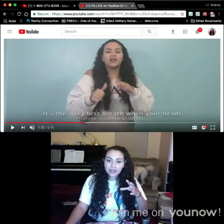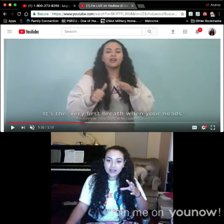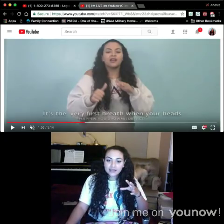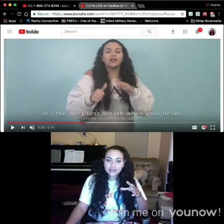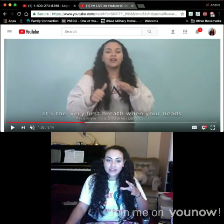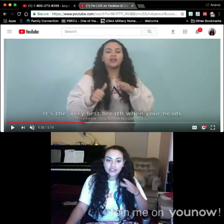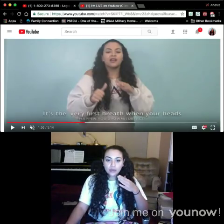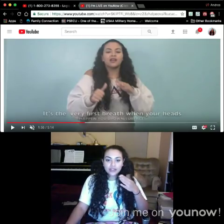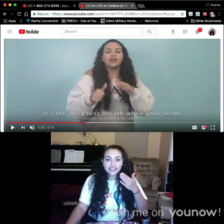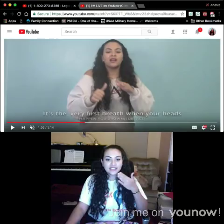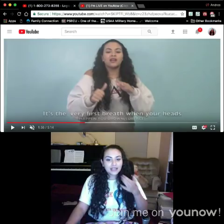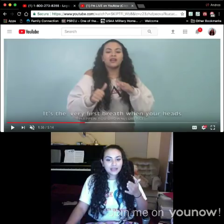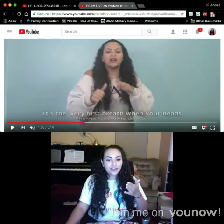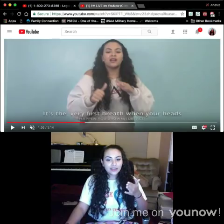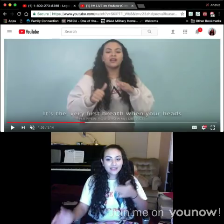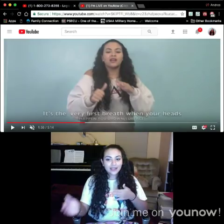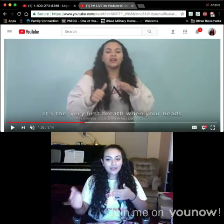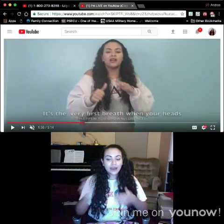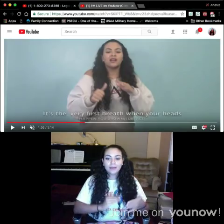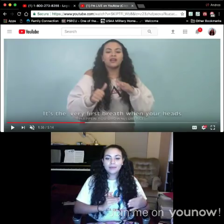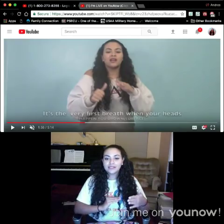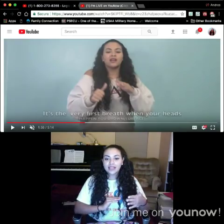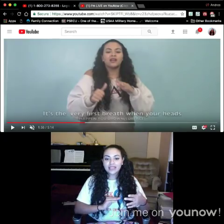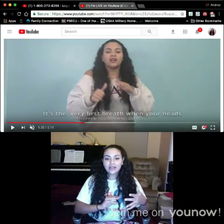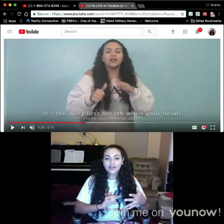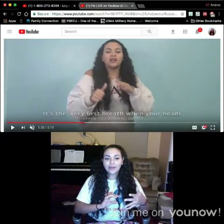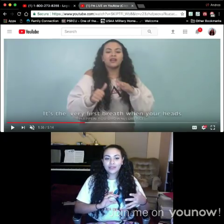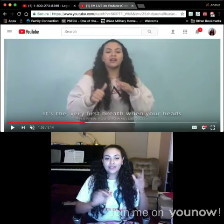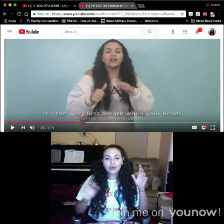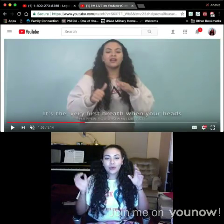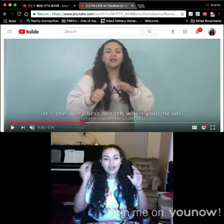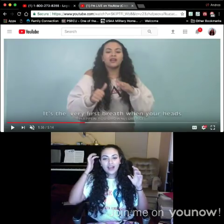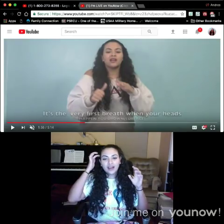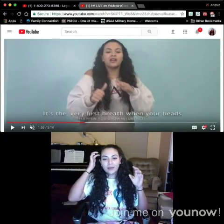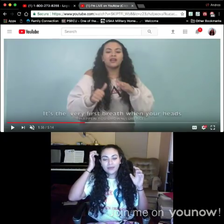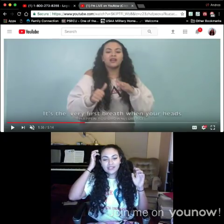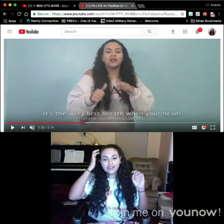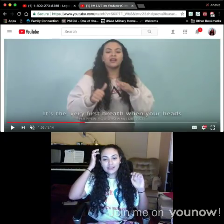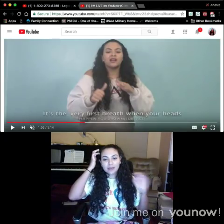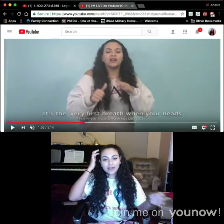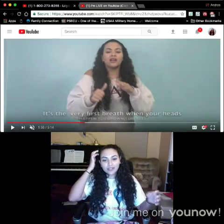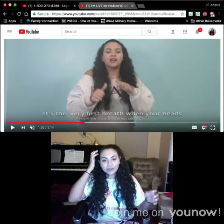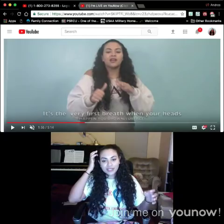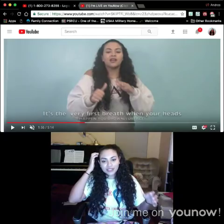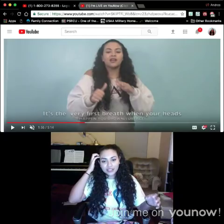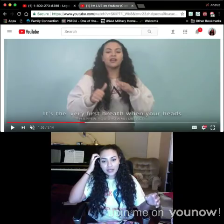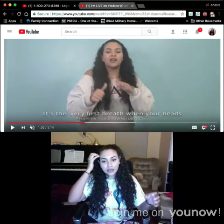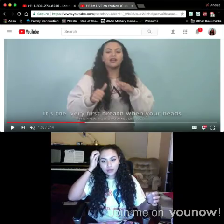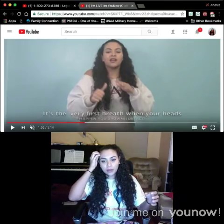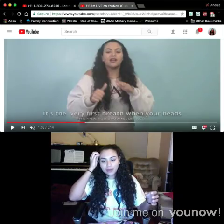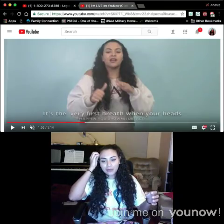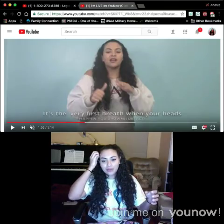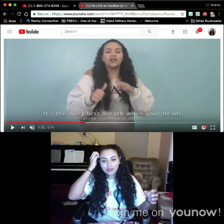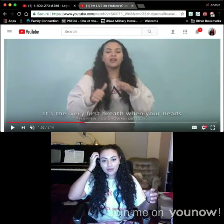translating because the way she says everything is kind of the opposite to ASL grammar. So this is just my interpretation.